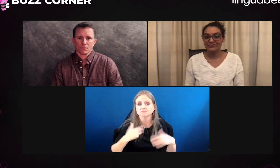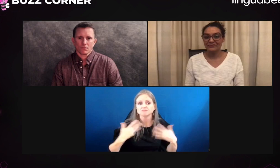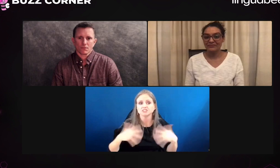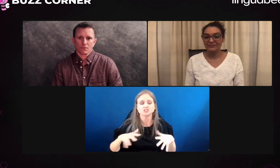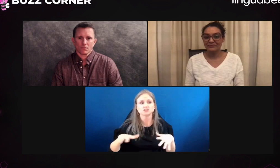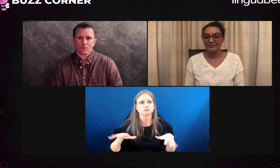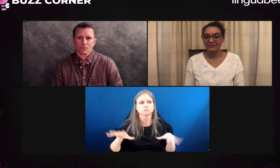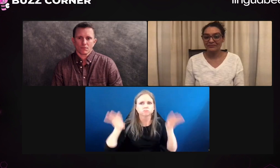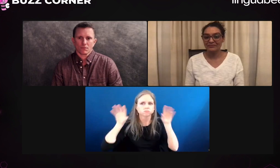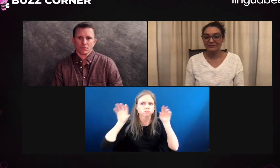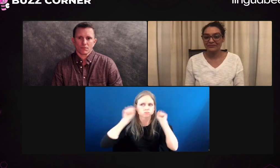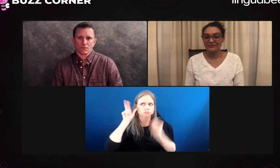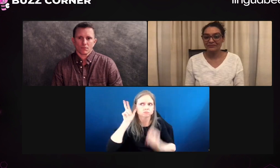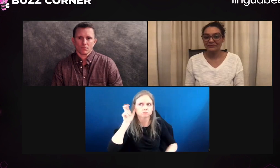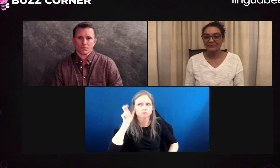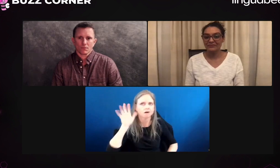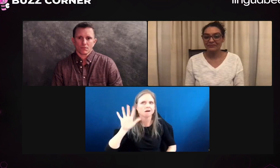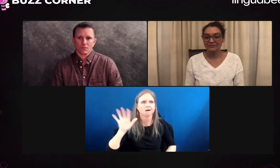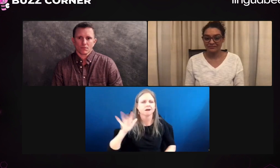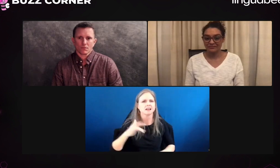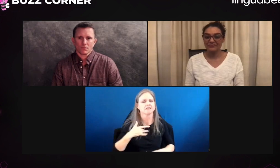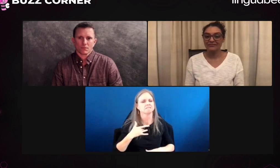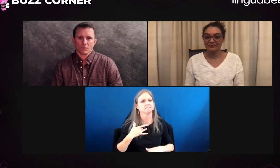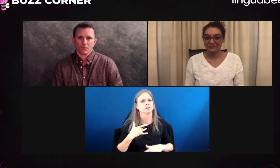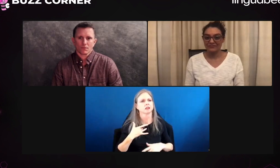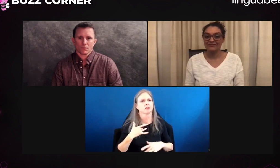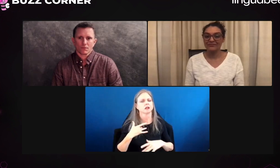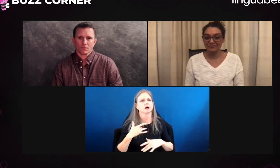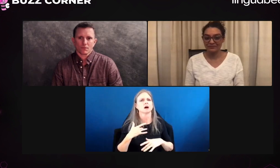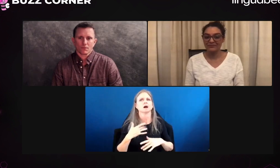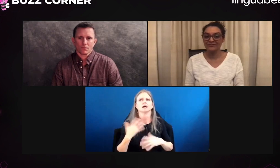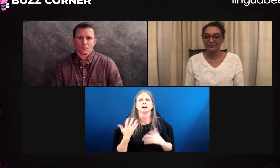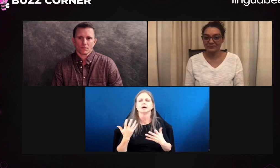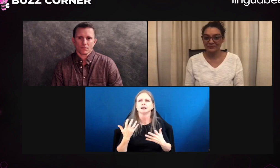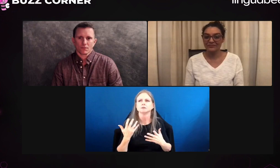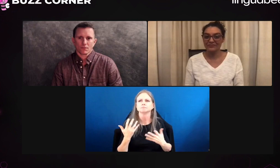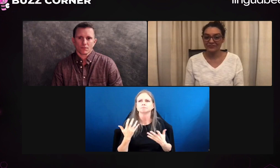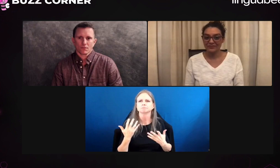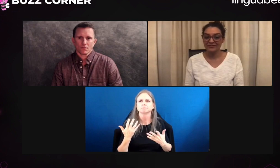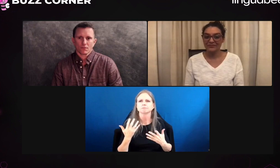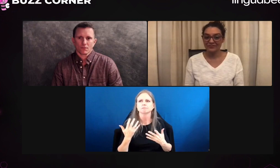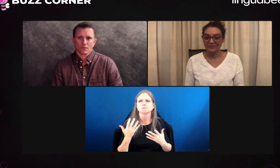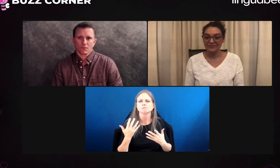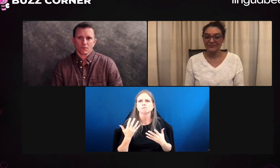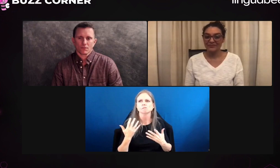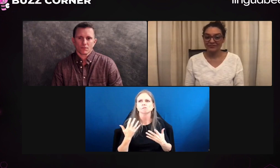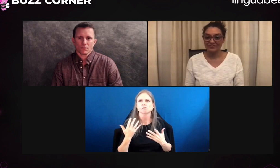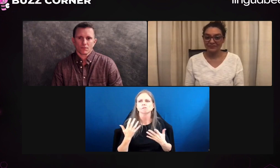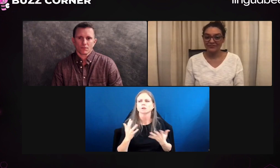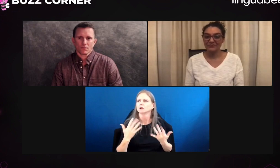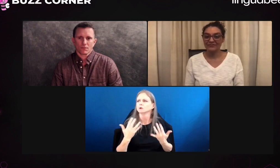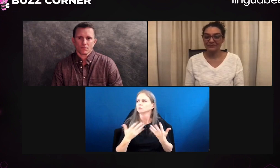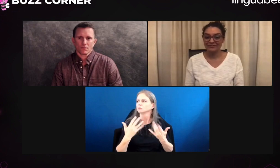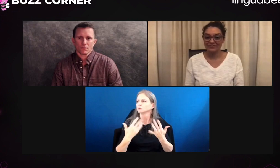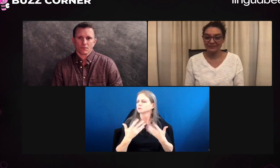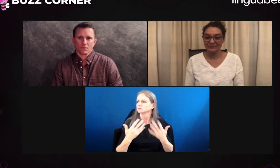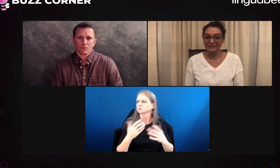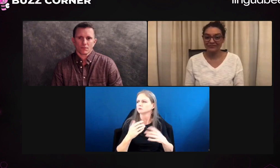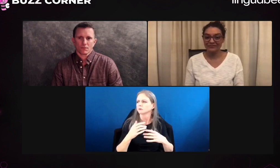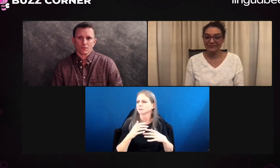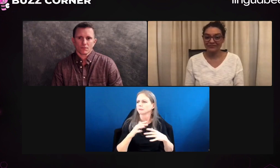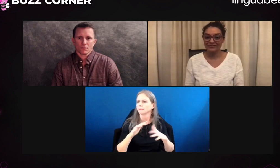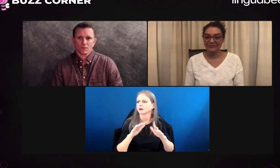wow, individuals who can hear would have access to that. They would know that.